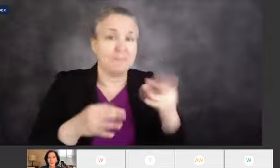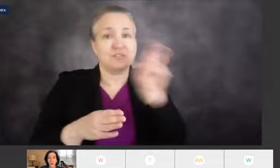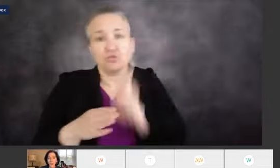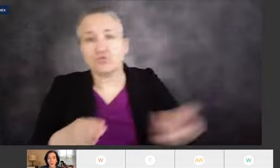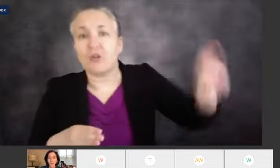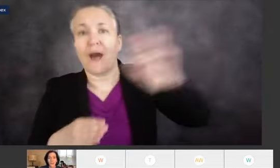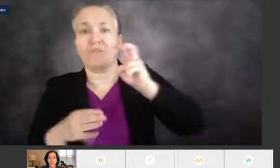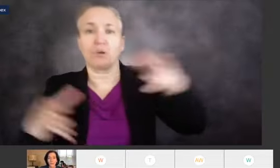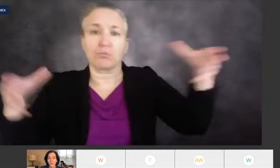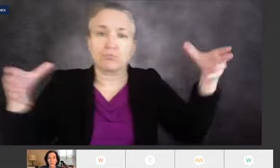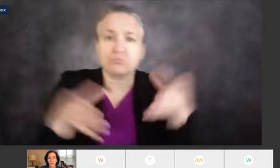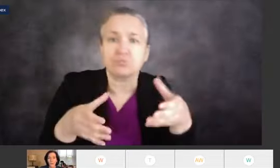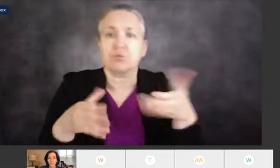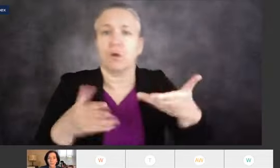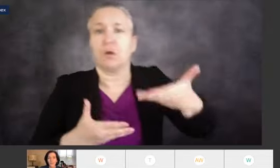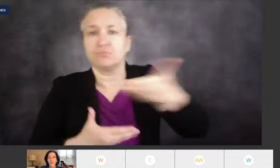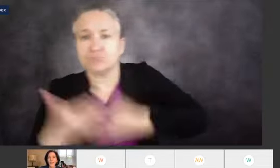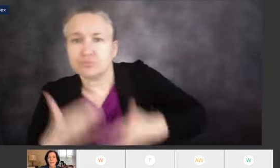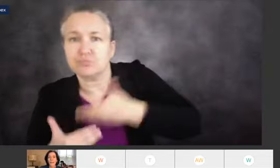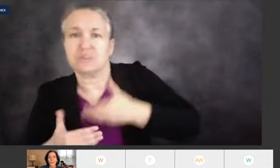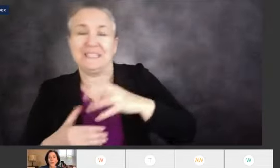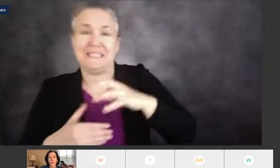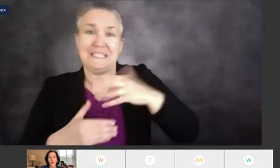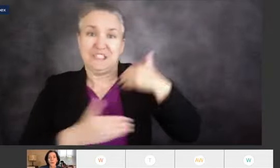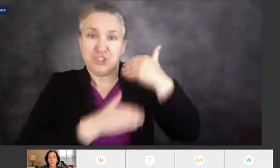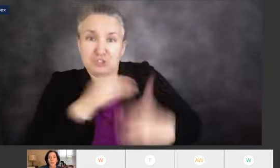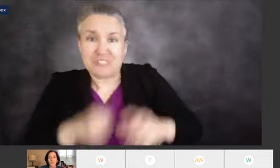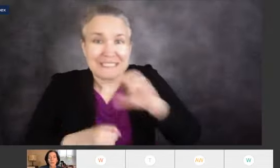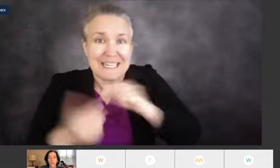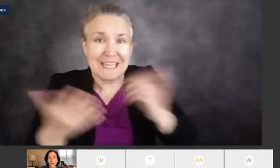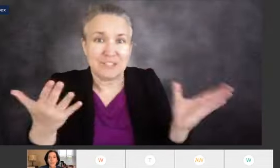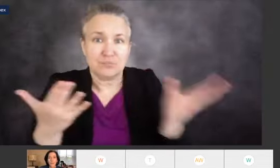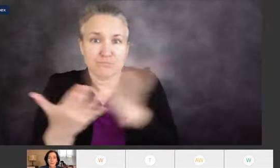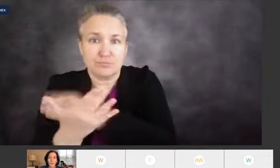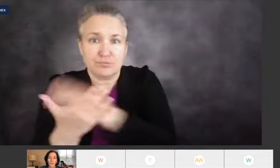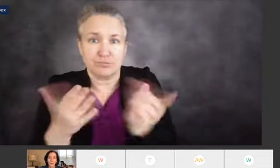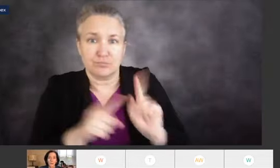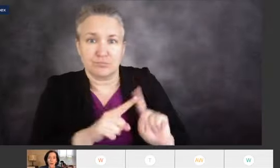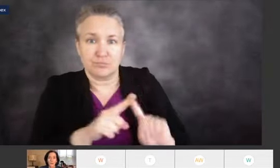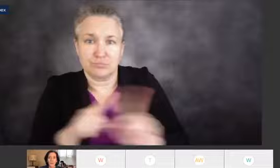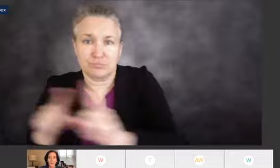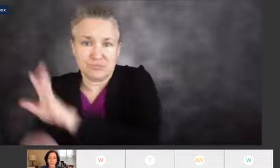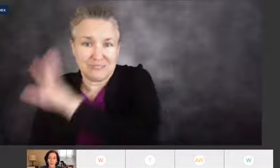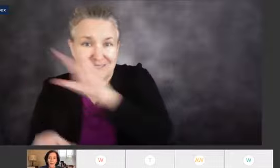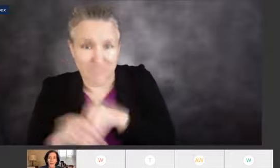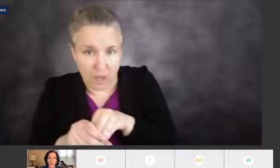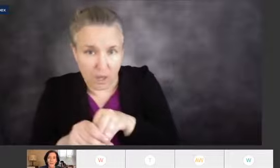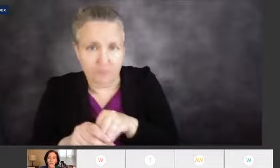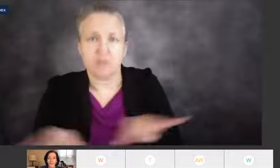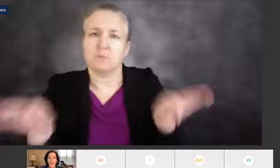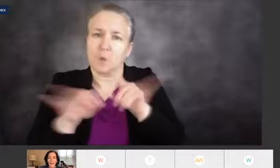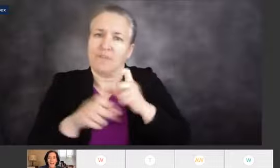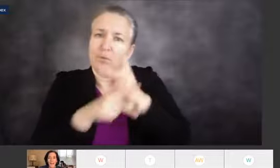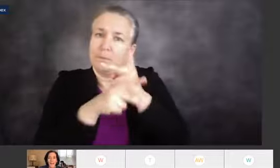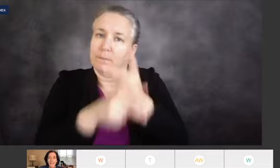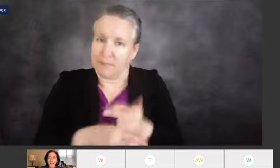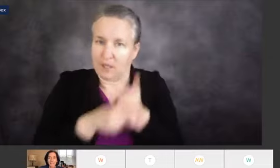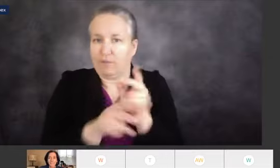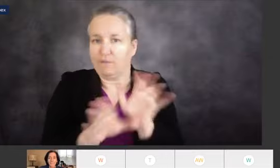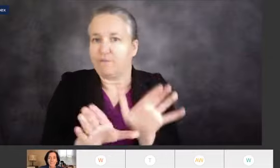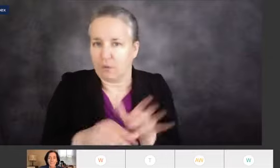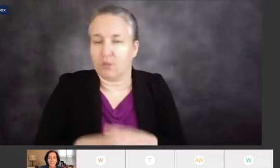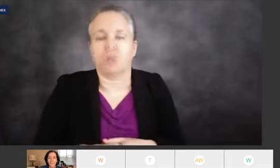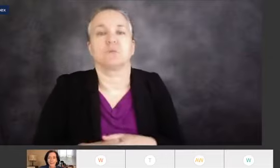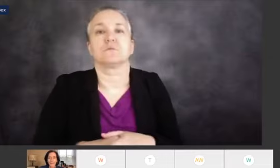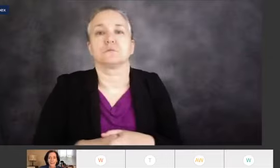in very large intergenerational groups. So, we'll have to really urge some caution around that.